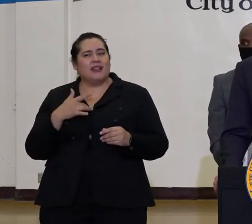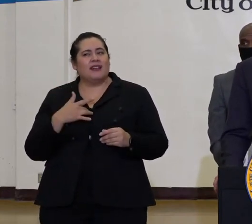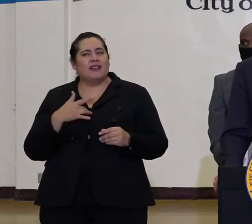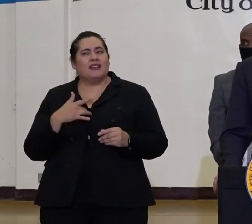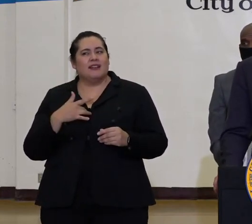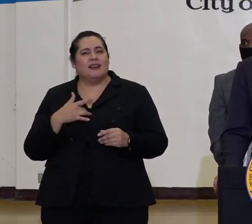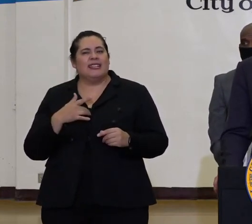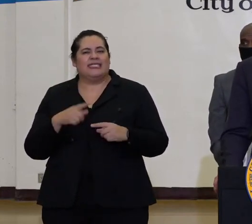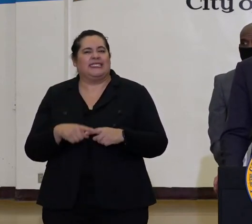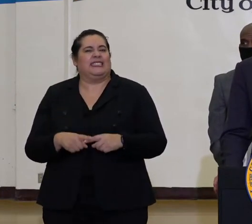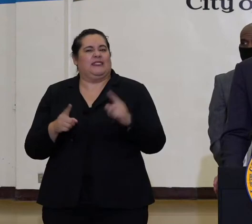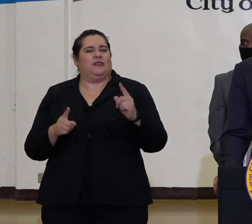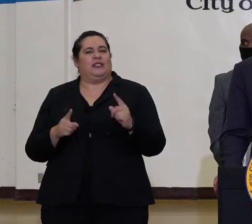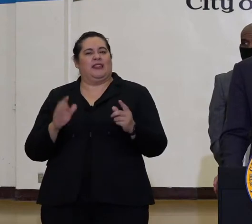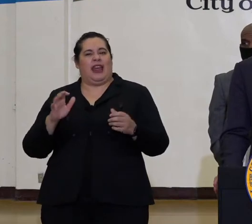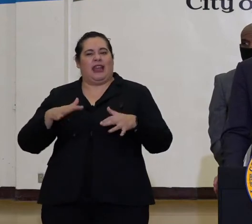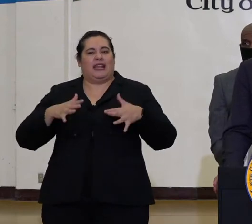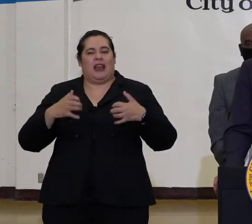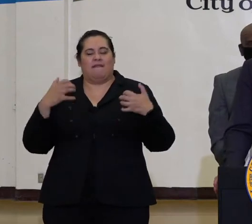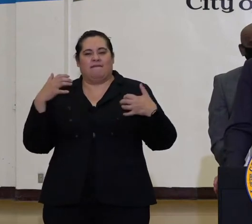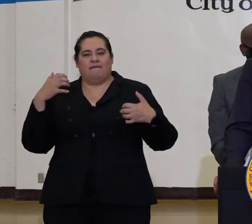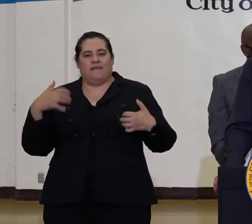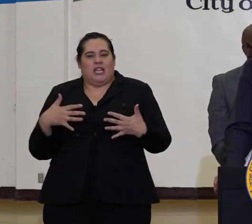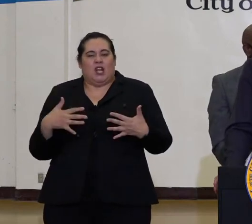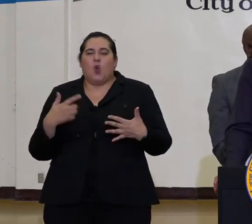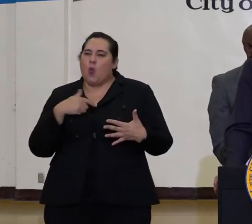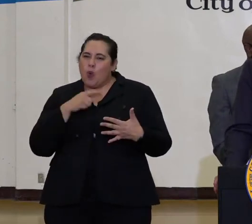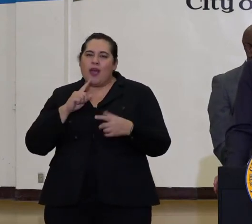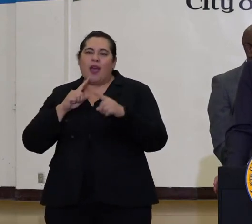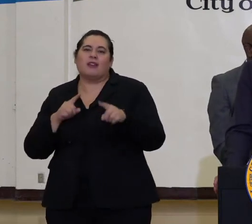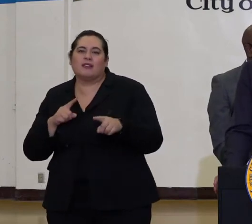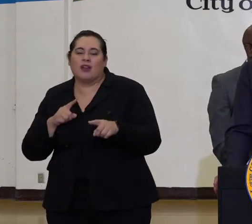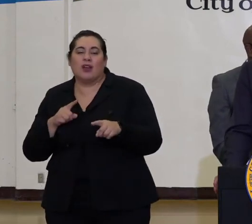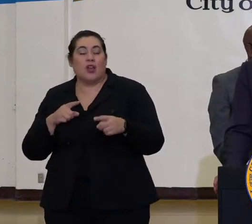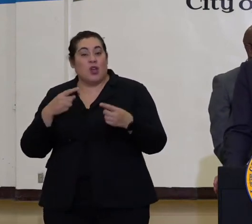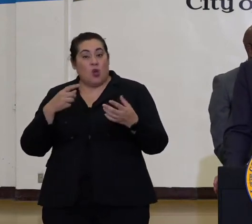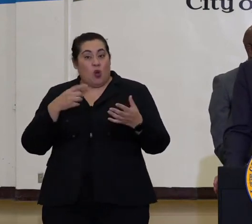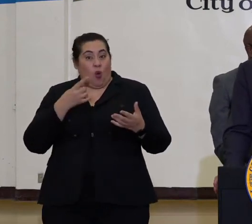a contrast to that anxiety and fear. We're the antidote. If you don't like the old